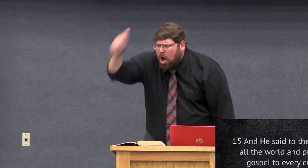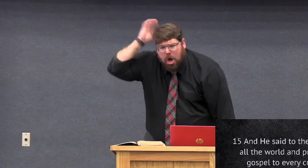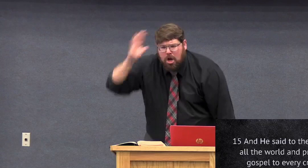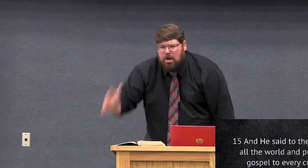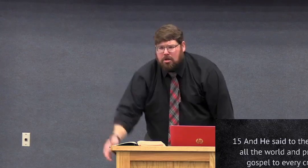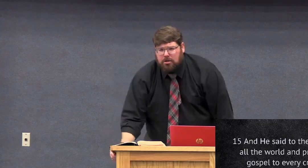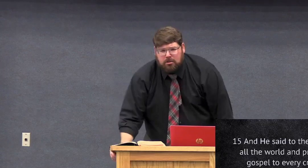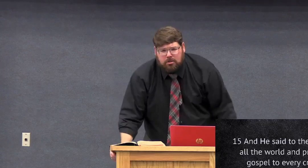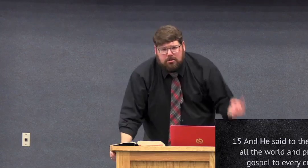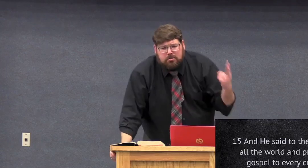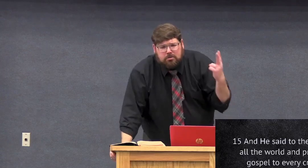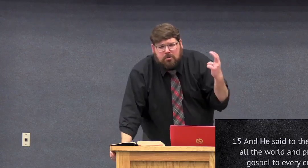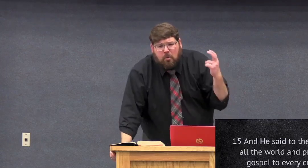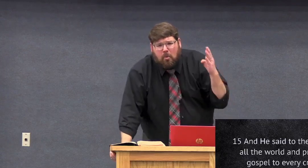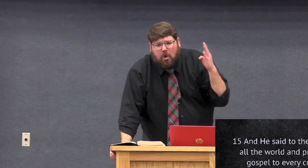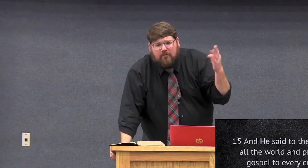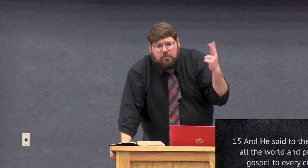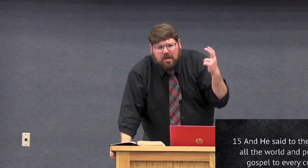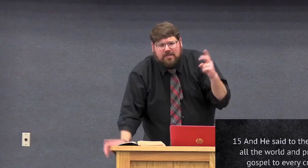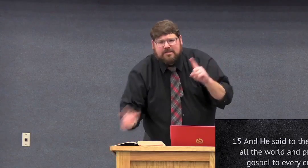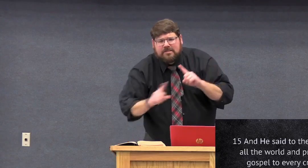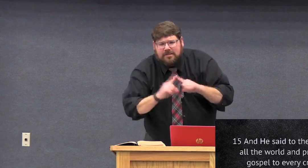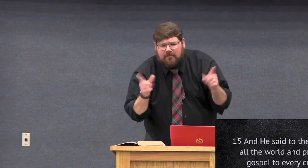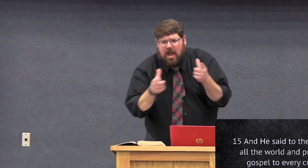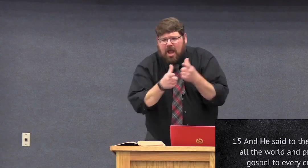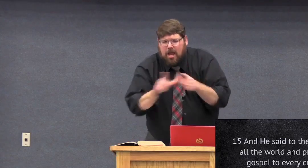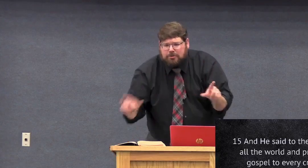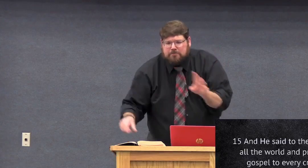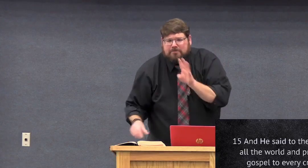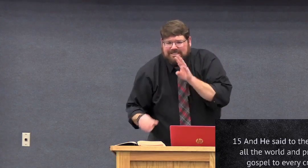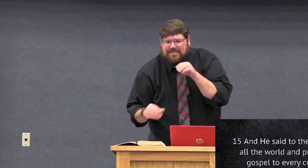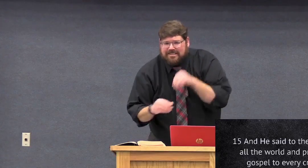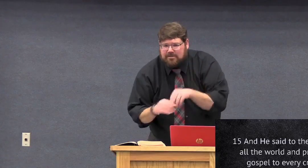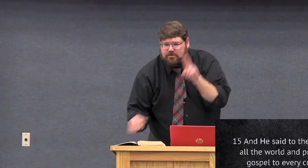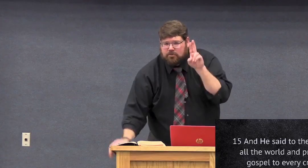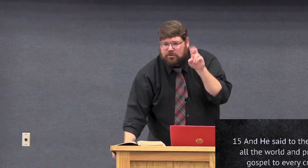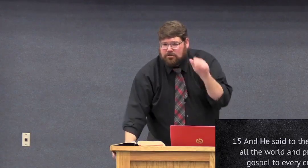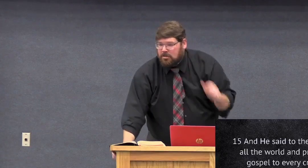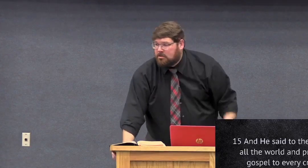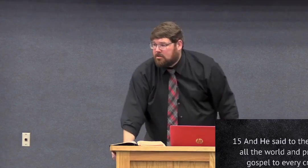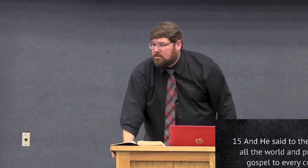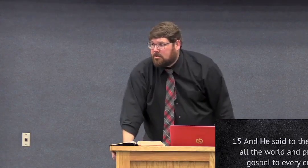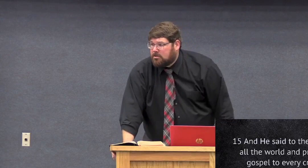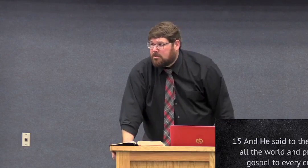it's more than that. Over 200 languages are spoken in the United States.